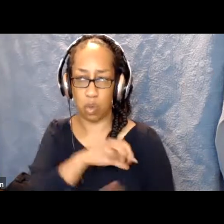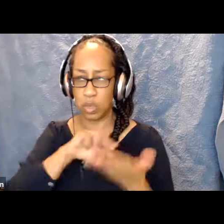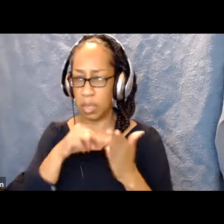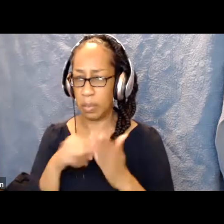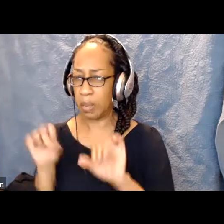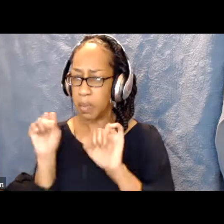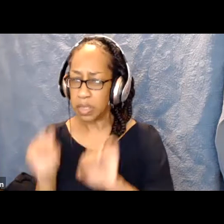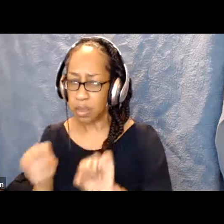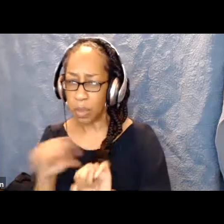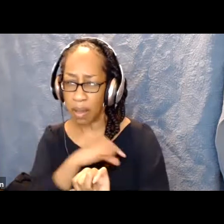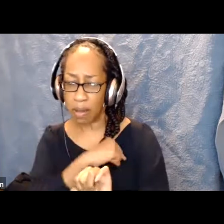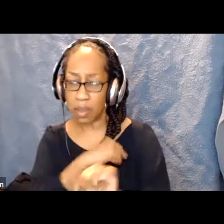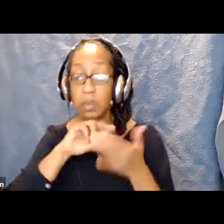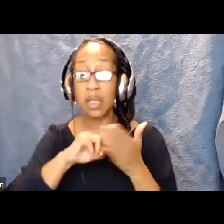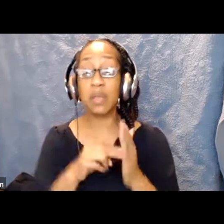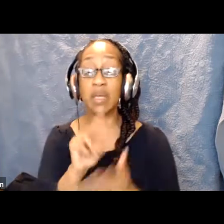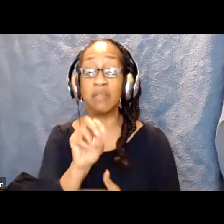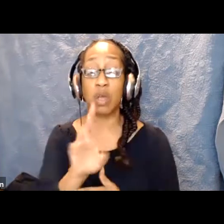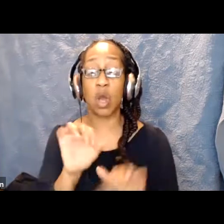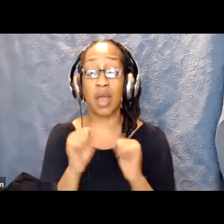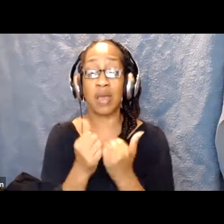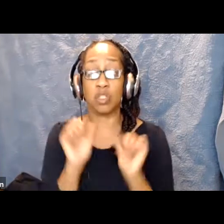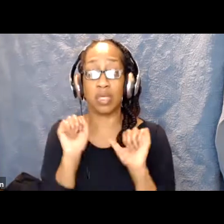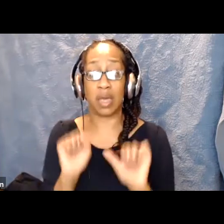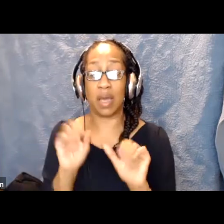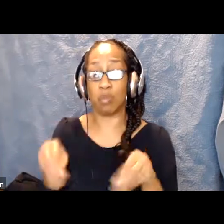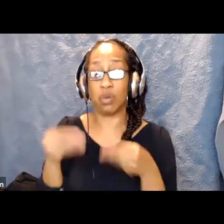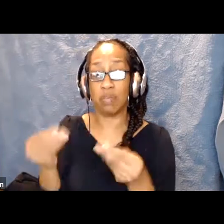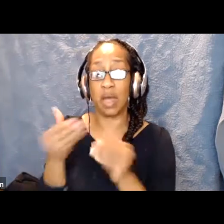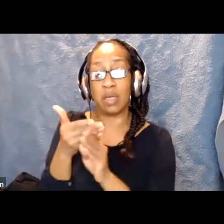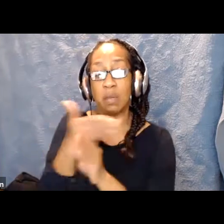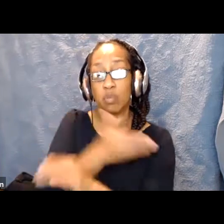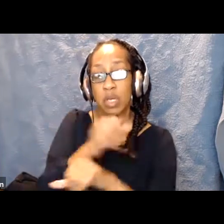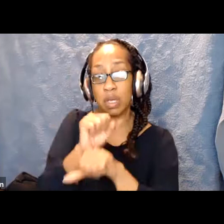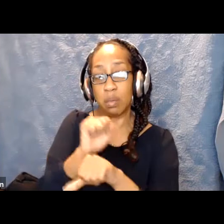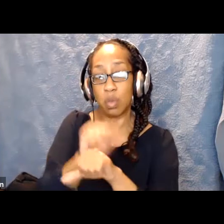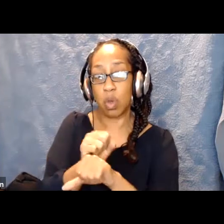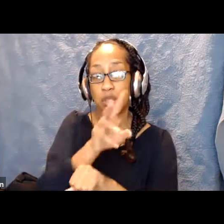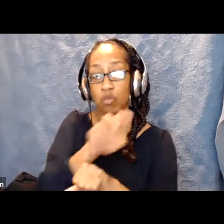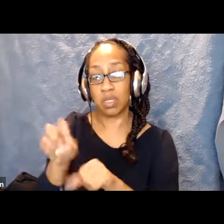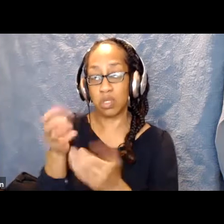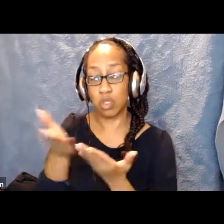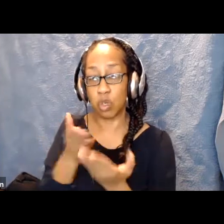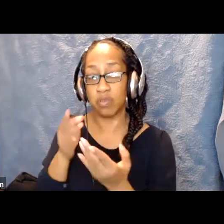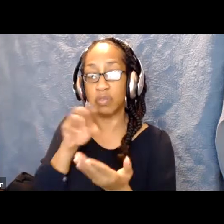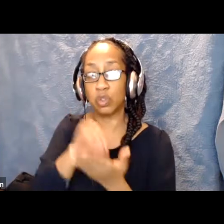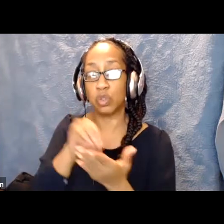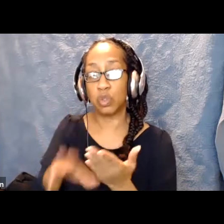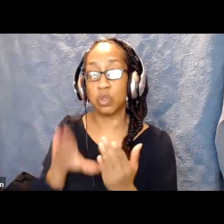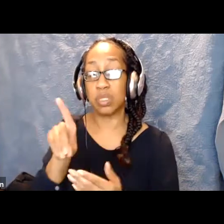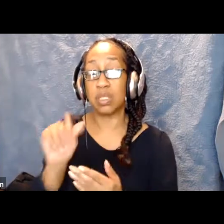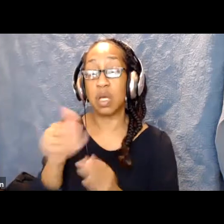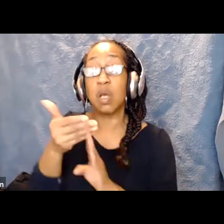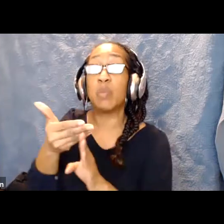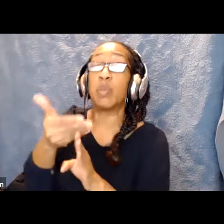VR agencies now can provide pre-employment transition services to students with disabilities before